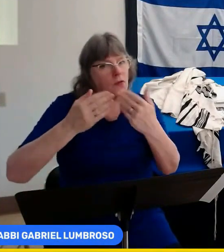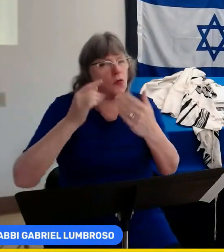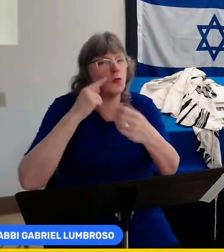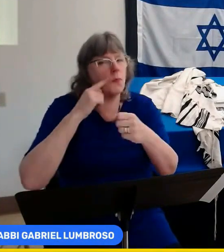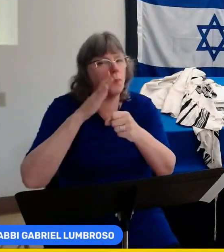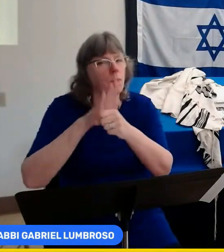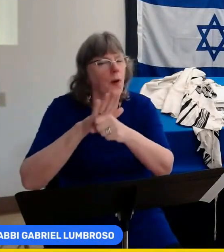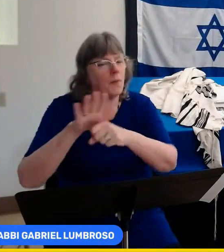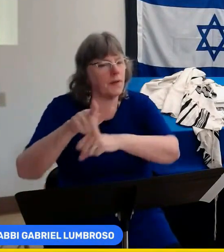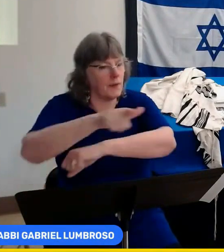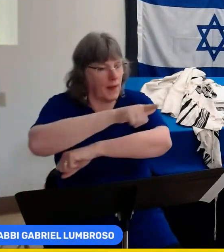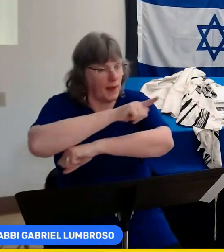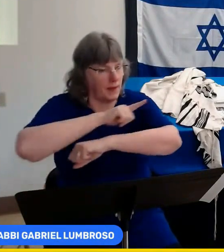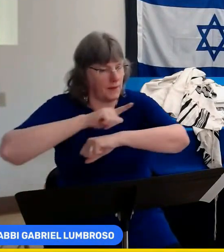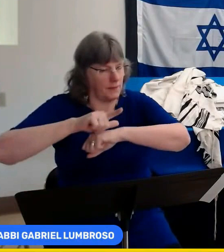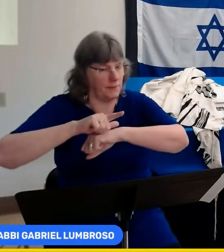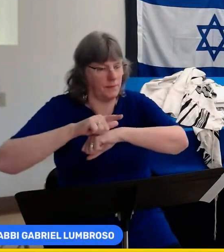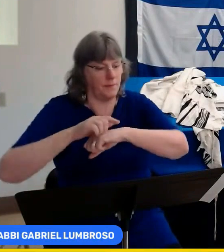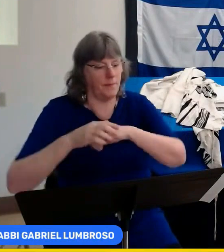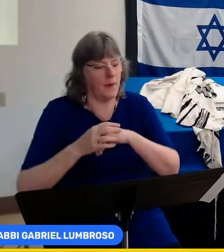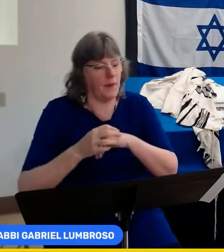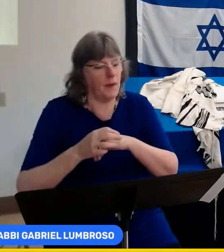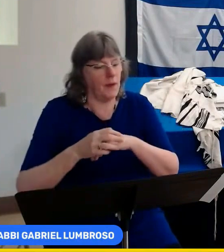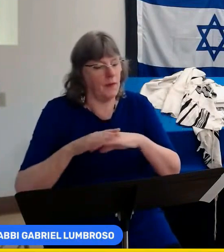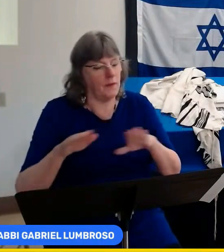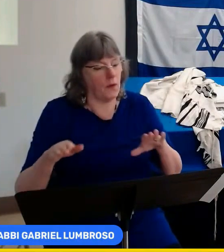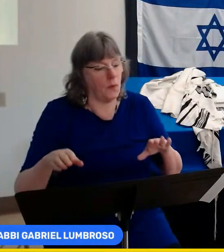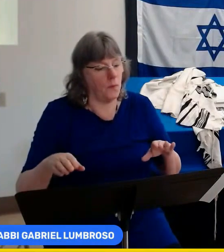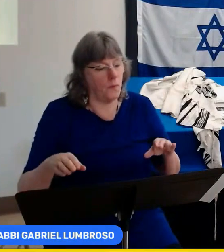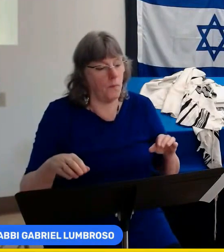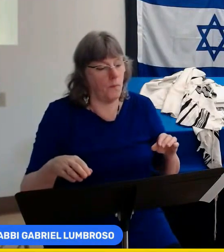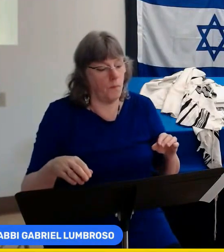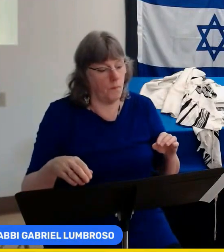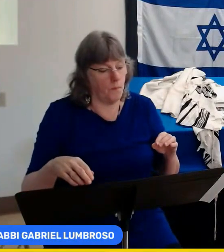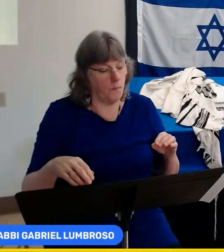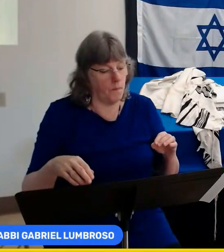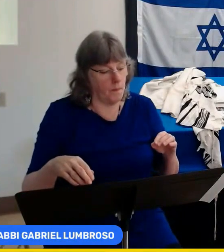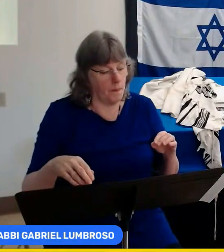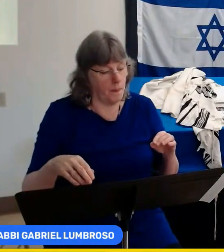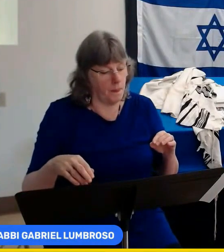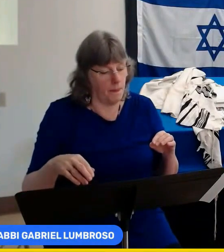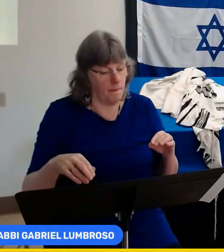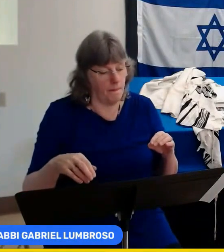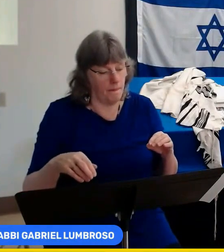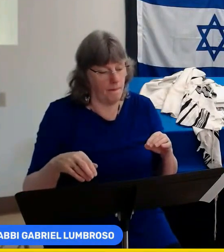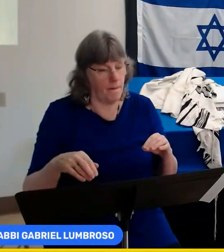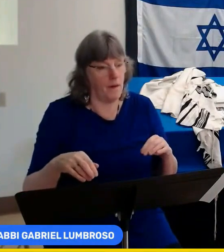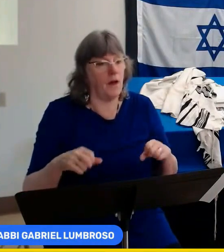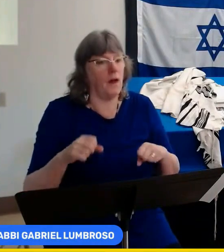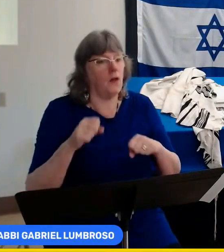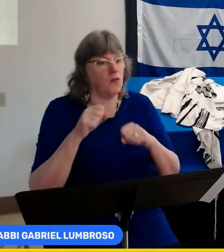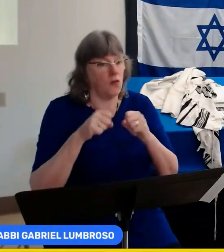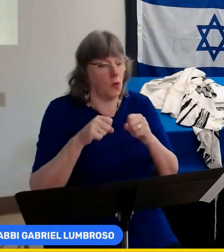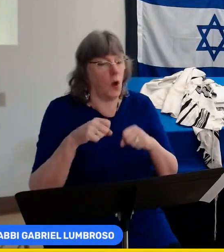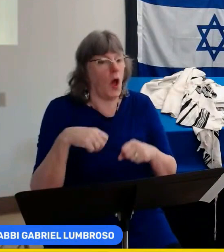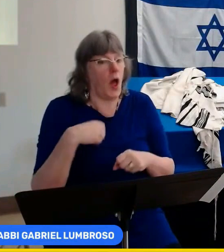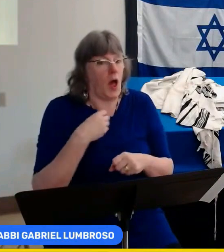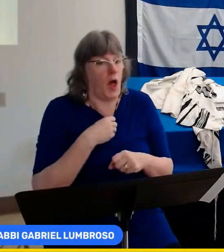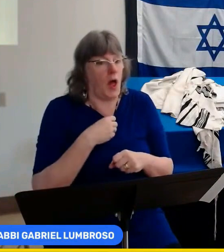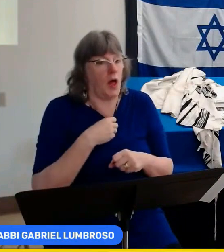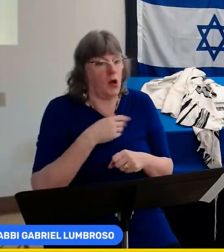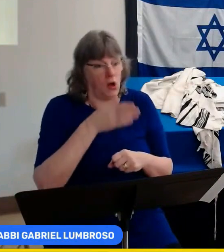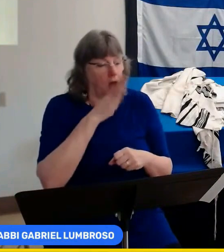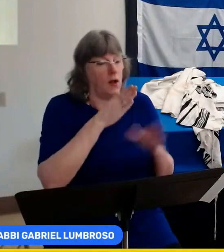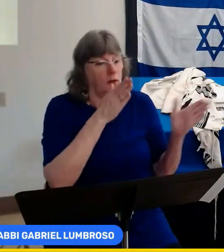is not just about being redeemed, but also to have a place in Hashem's kingdom.